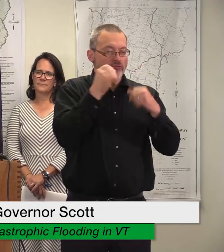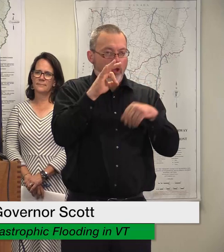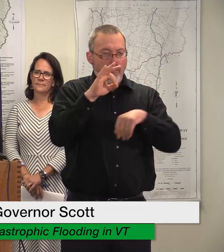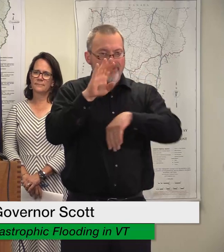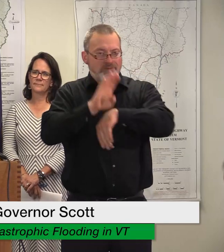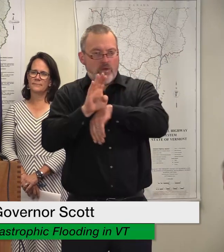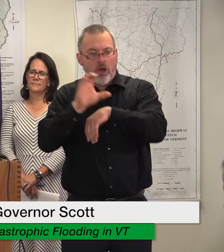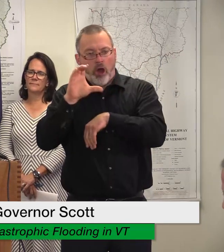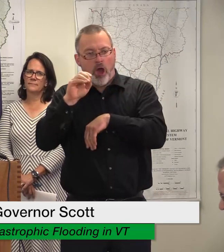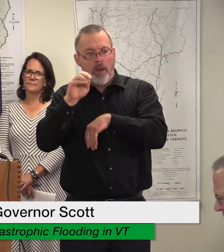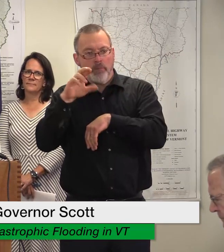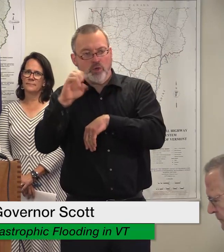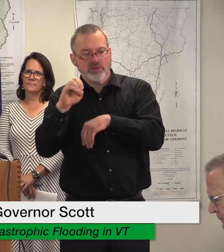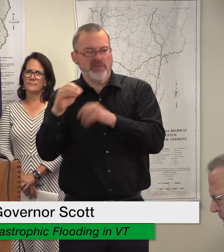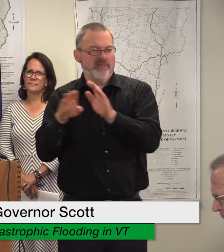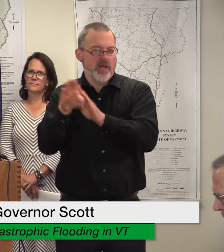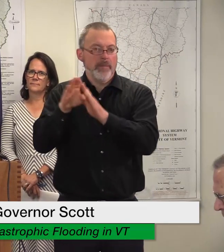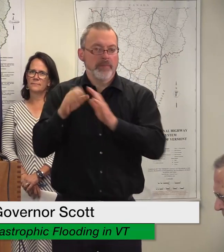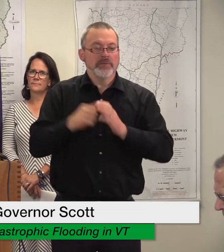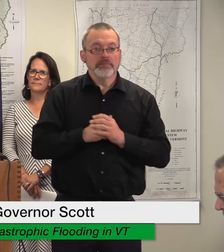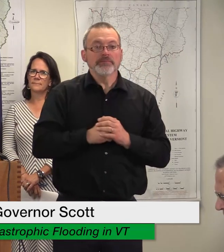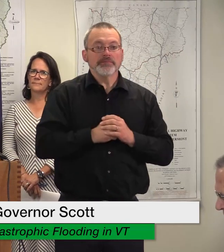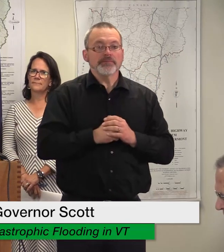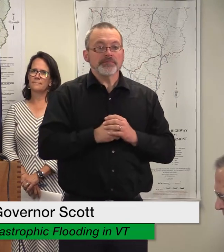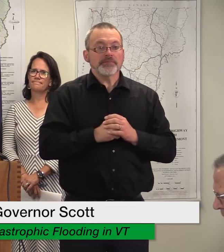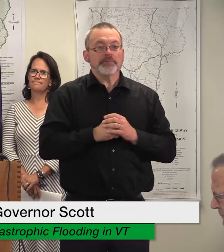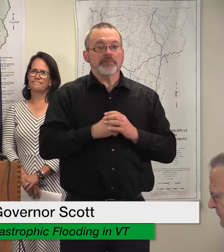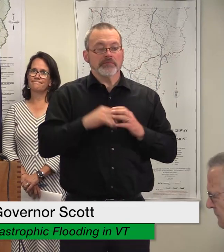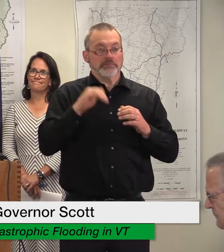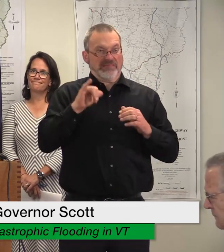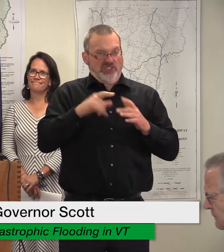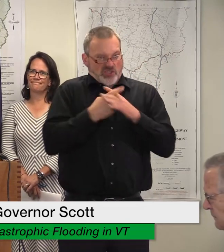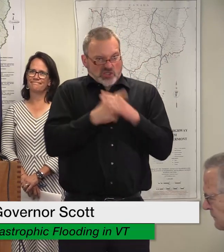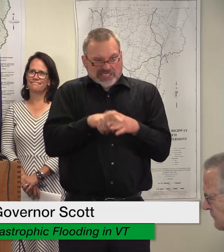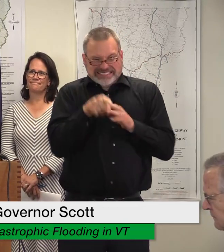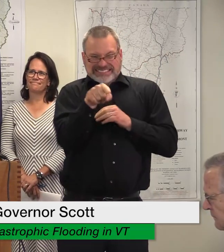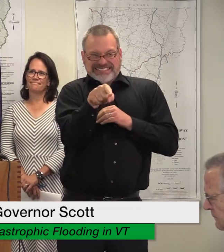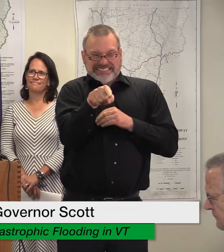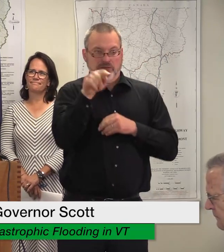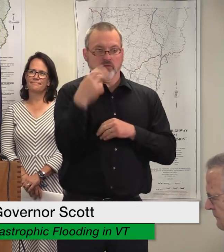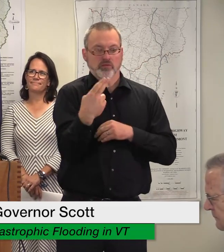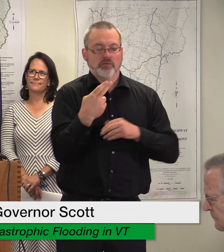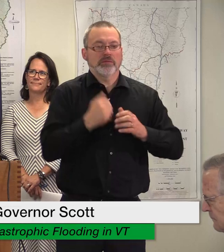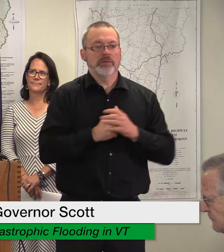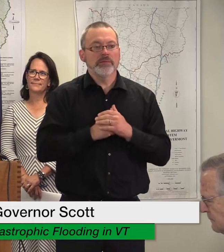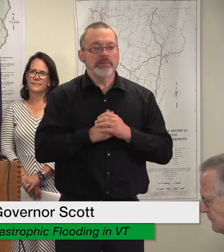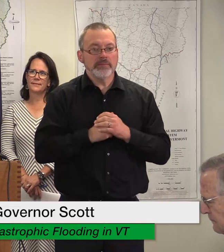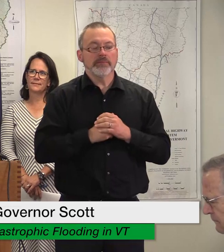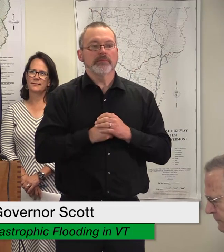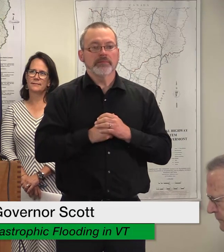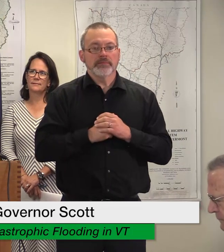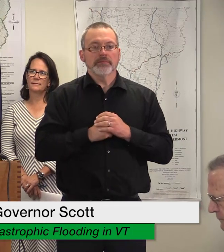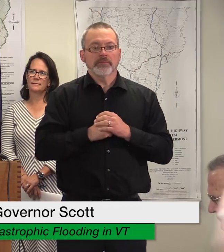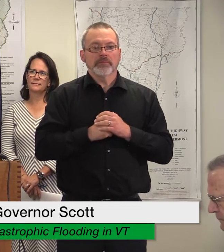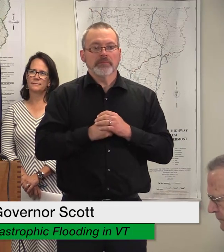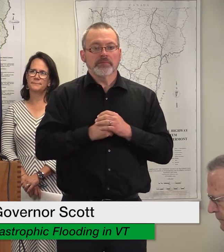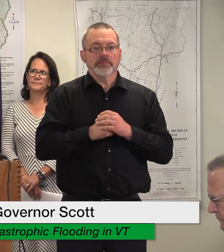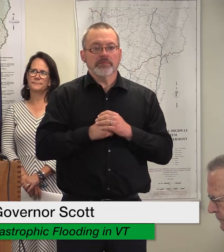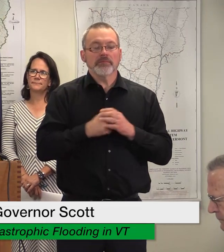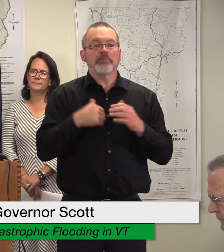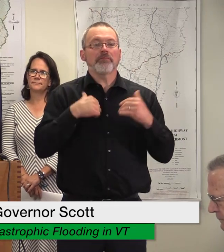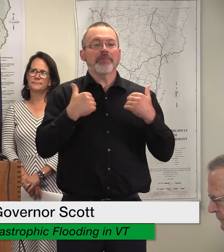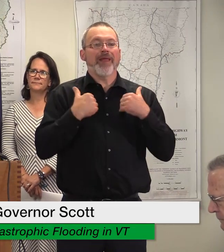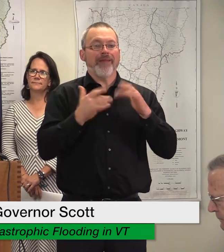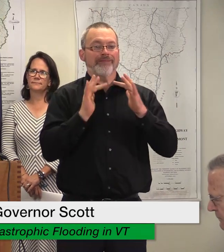application will go live on Thursday. There will also be an informational webinar hosted by